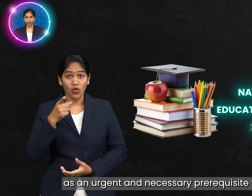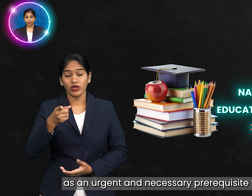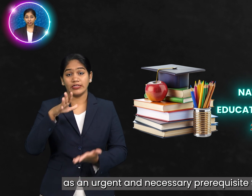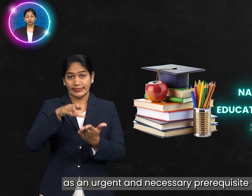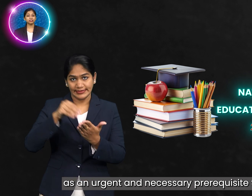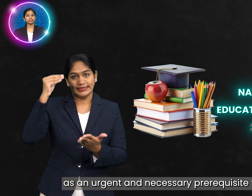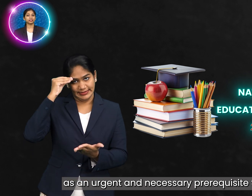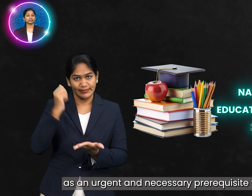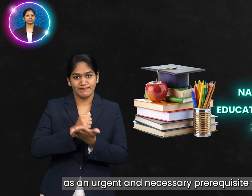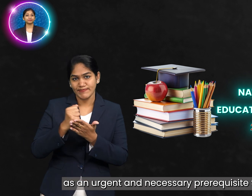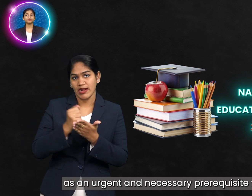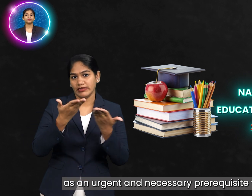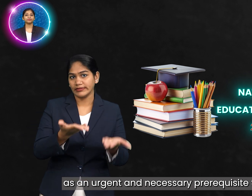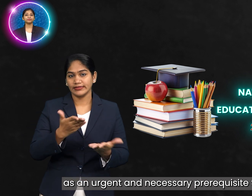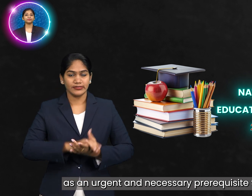prerequisite to learning.